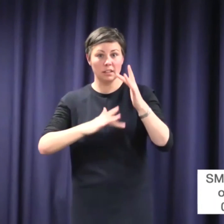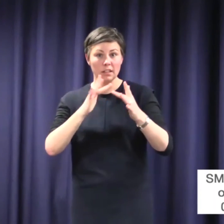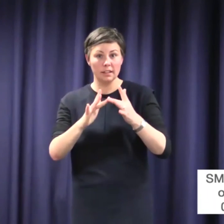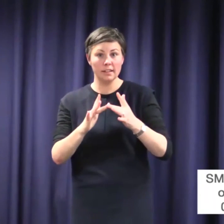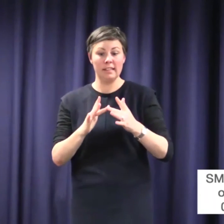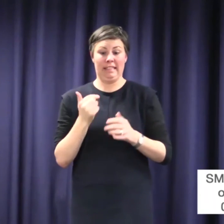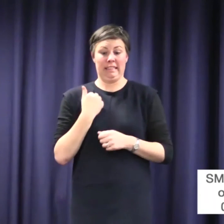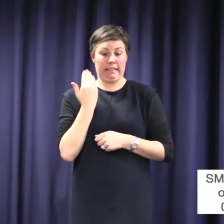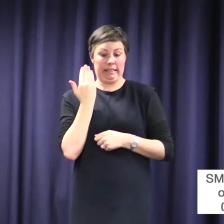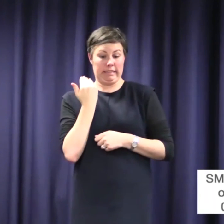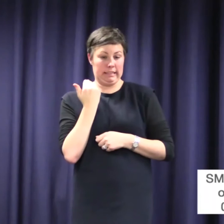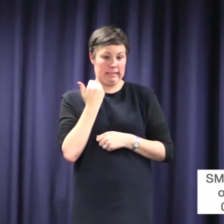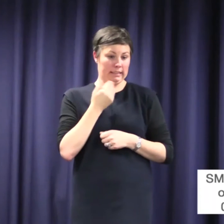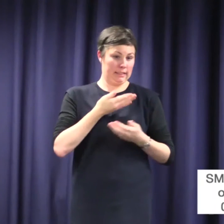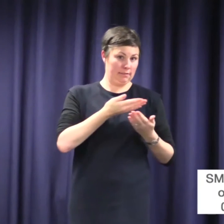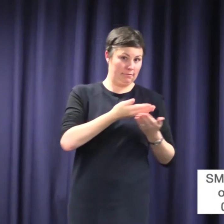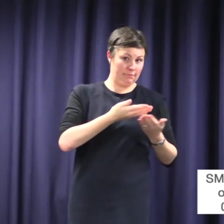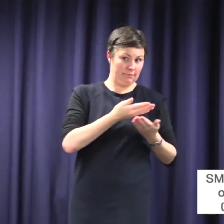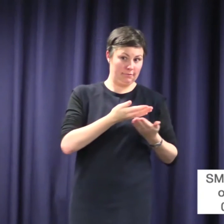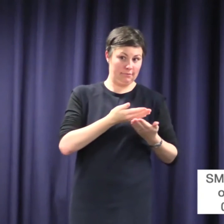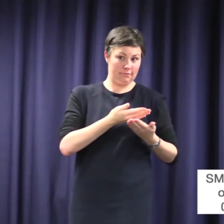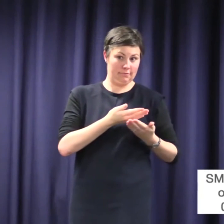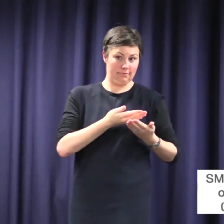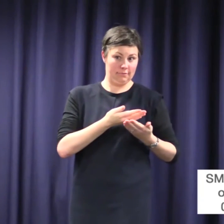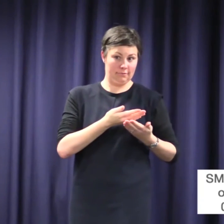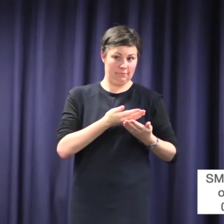I've just confirmed that